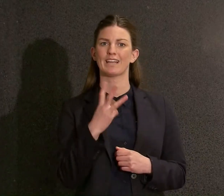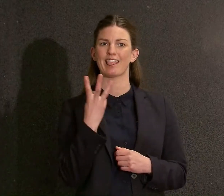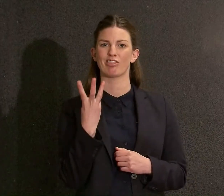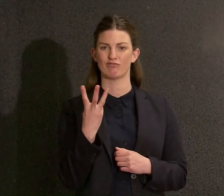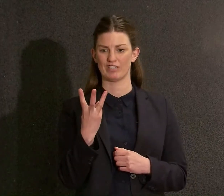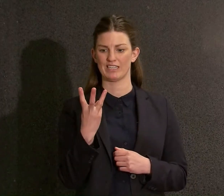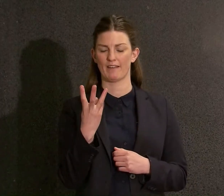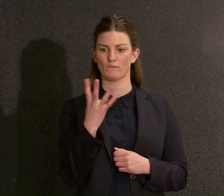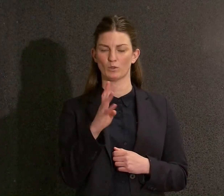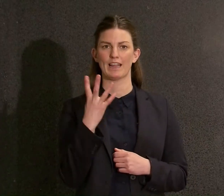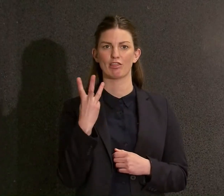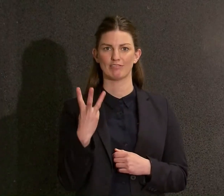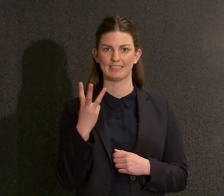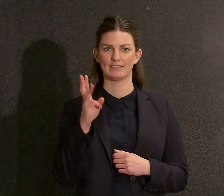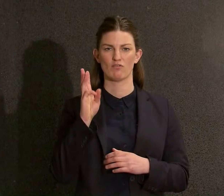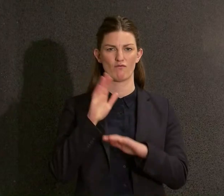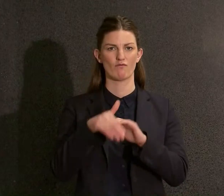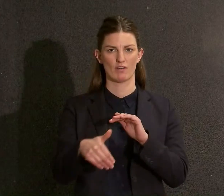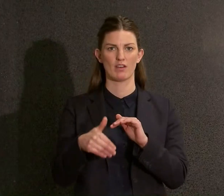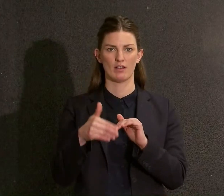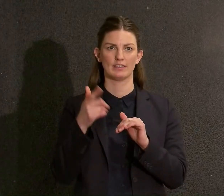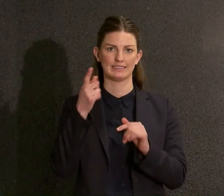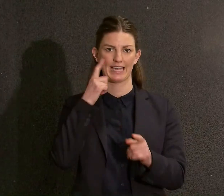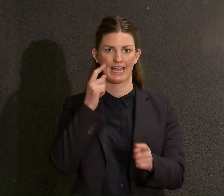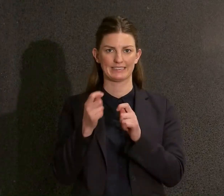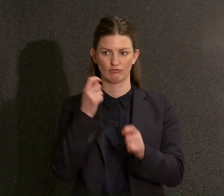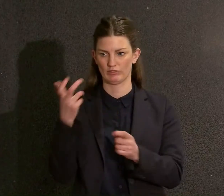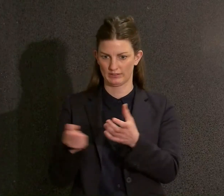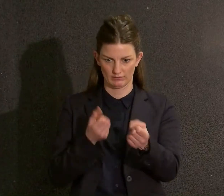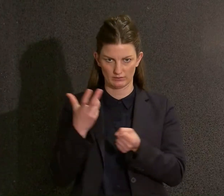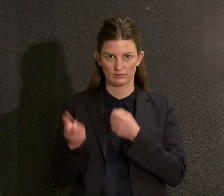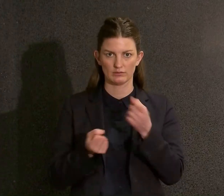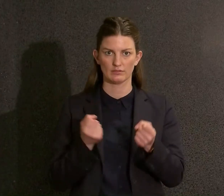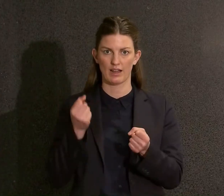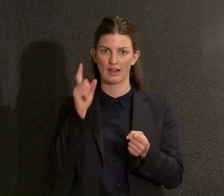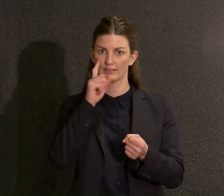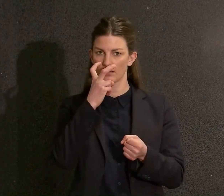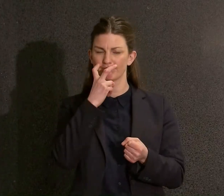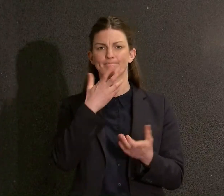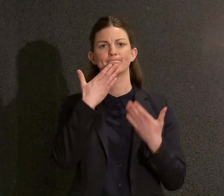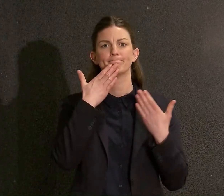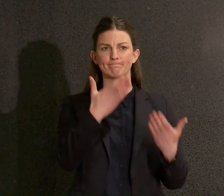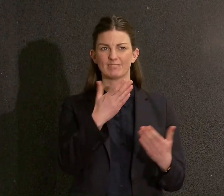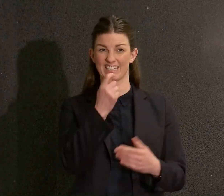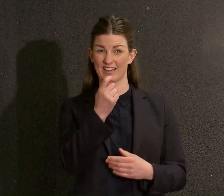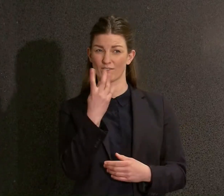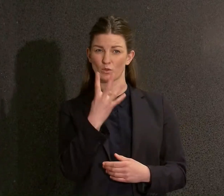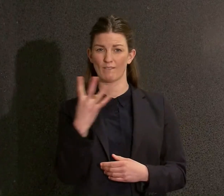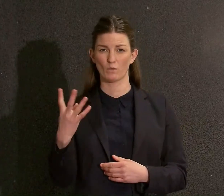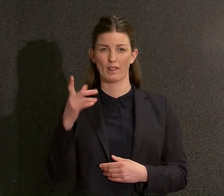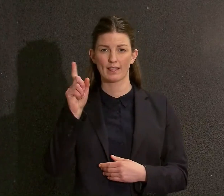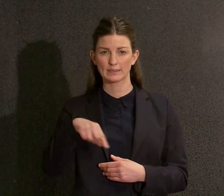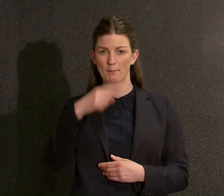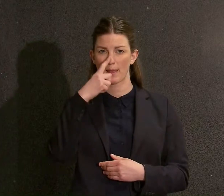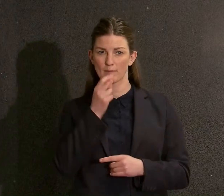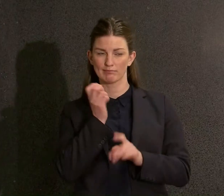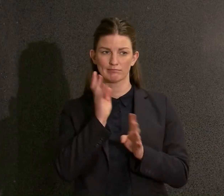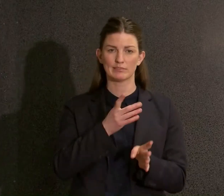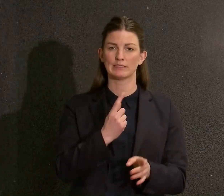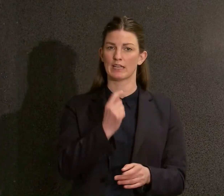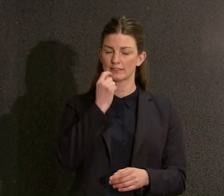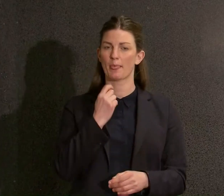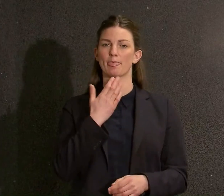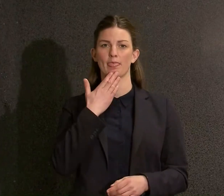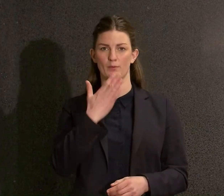43,618 test results received overnight. I thank each and every one of those nearly 44,000 Victorians who went and got tested.